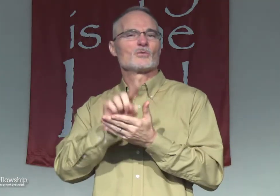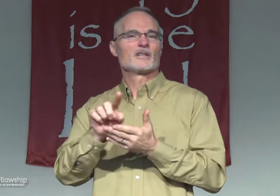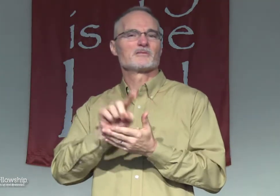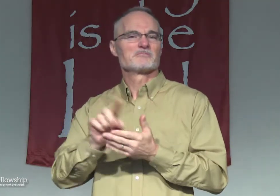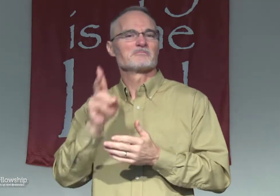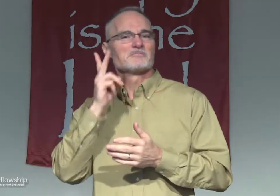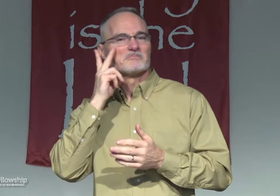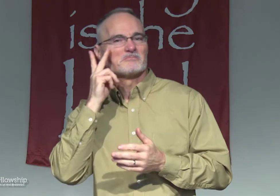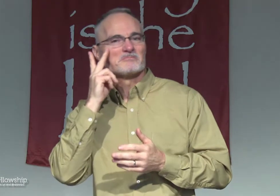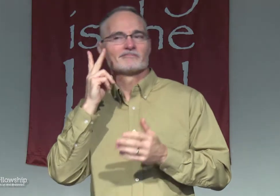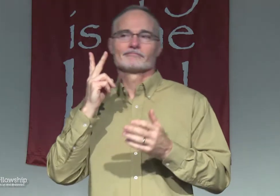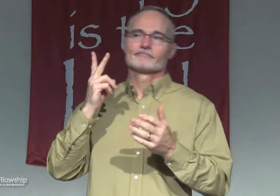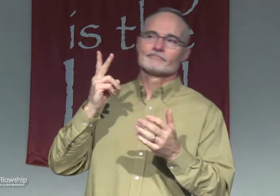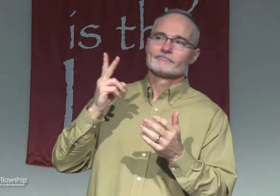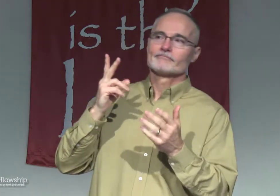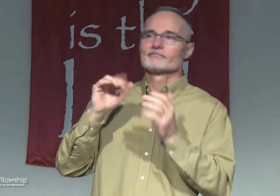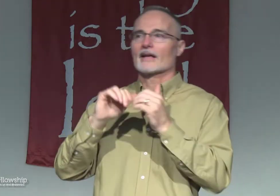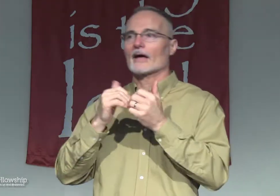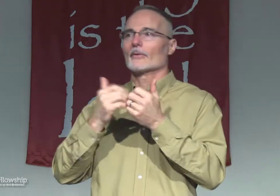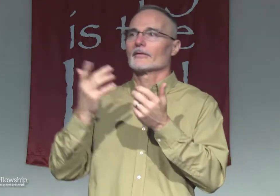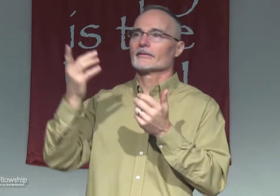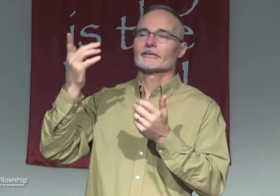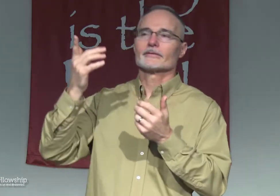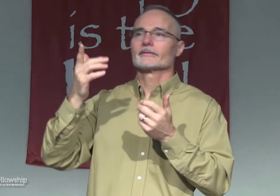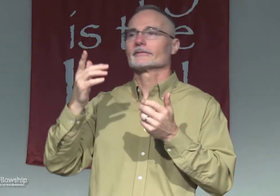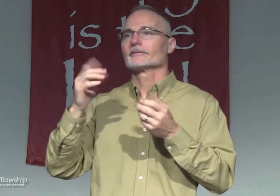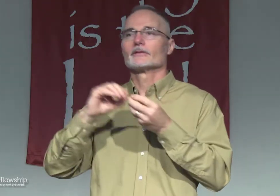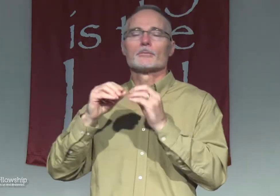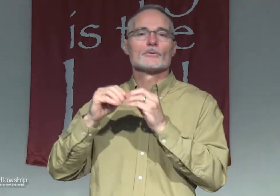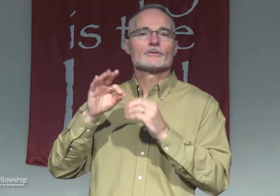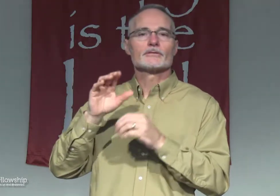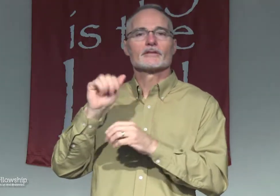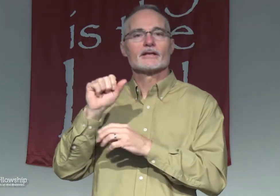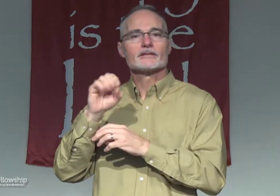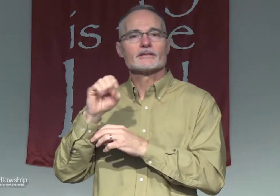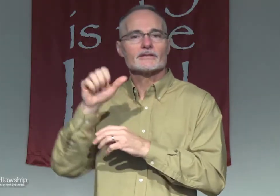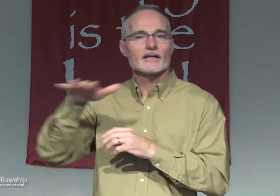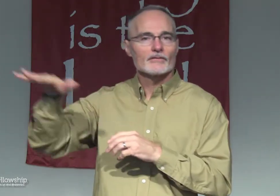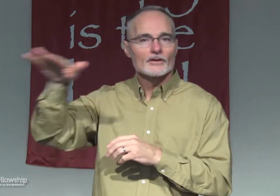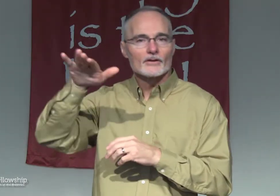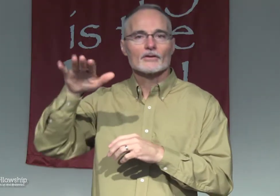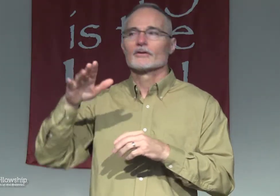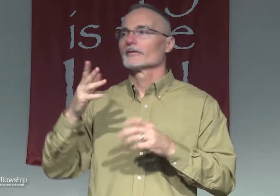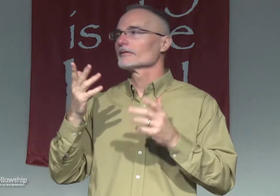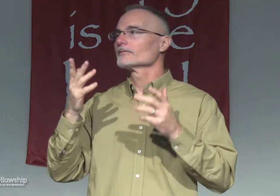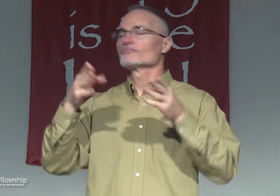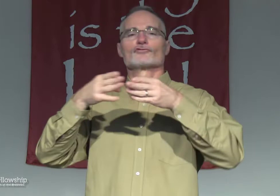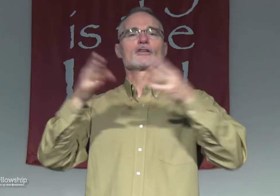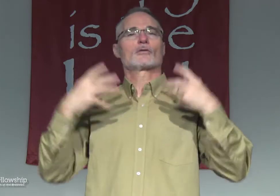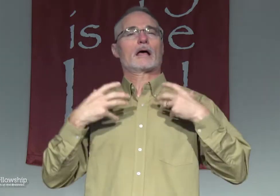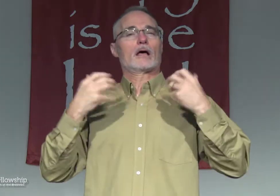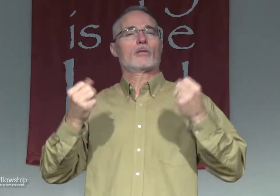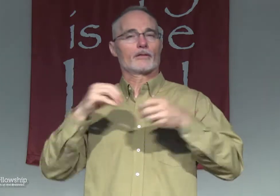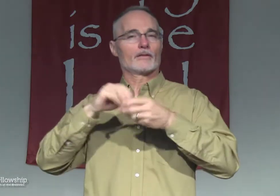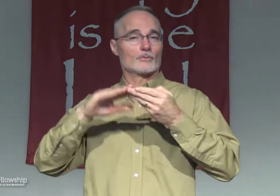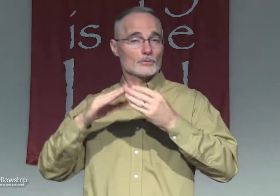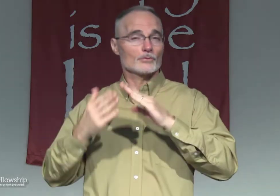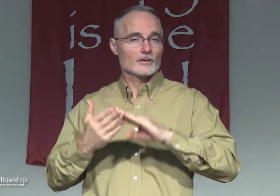And we are watching it on a weekly basis to see, you know, how the number of cases are out there and the